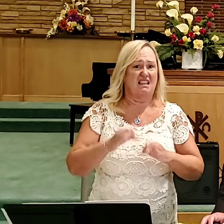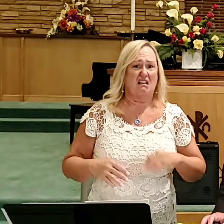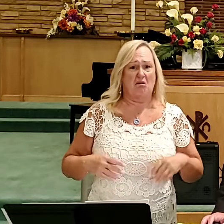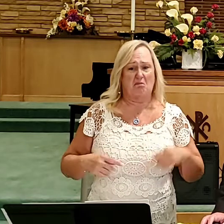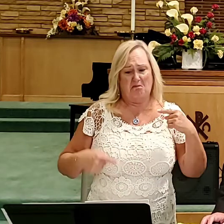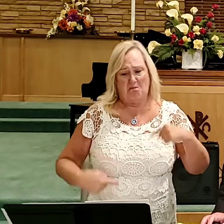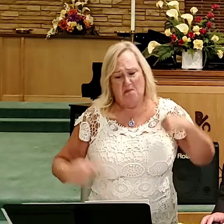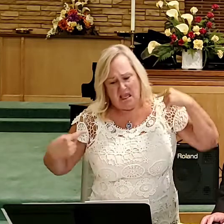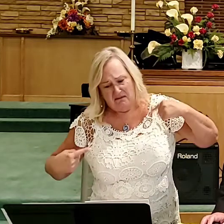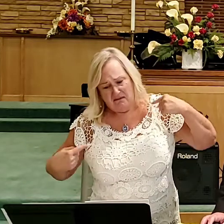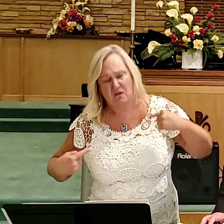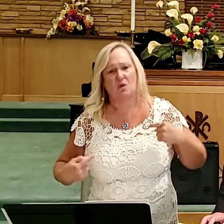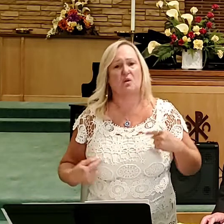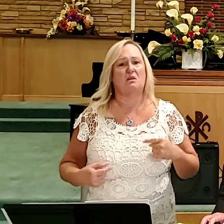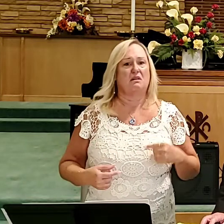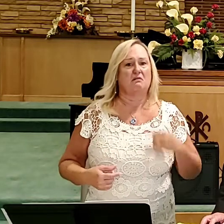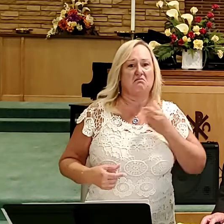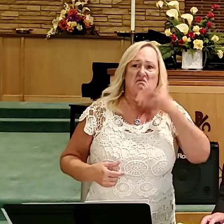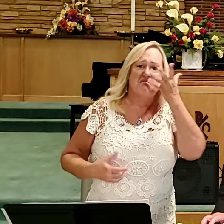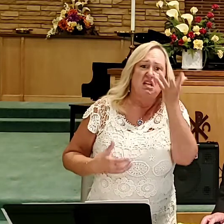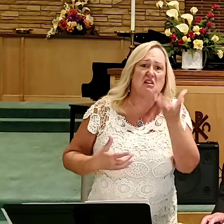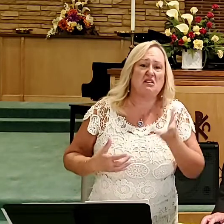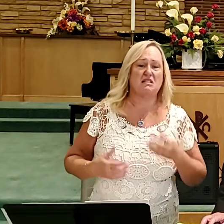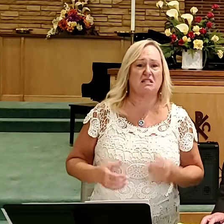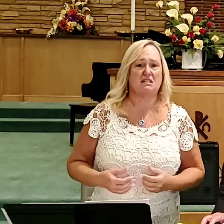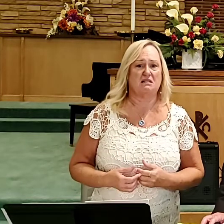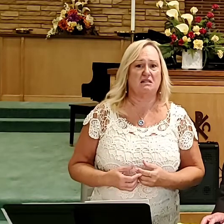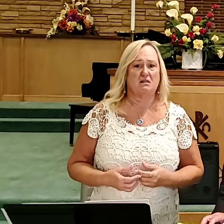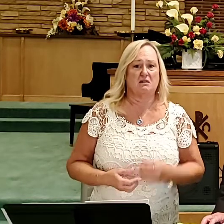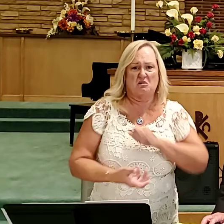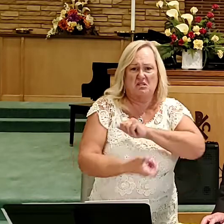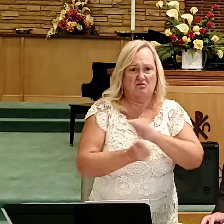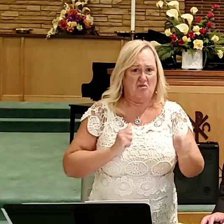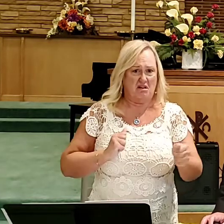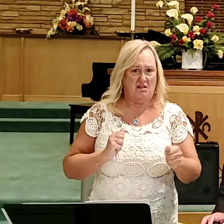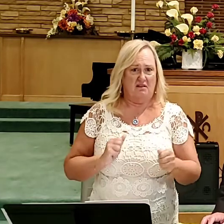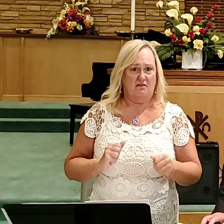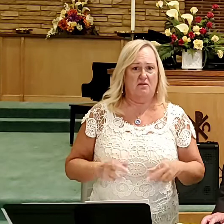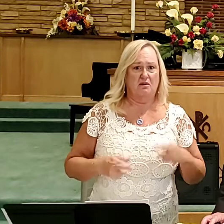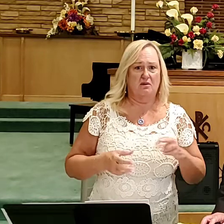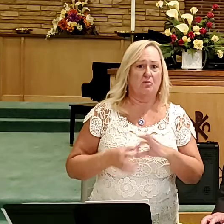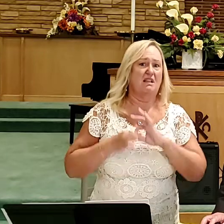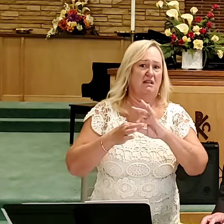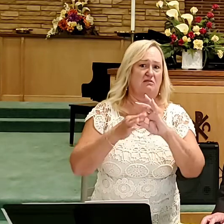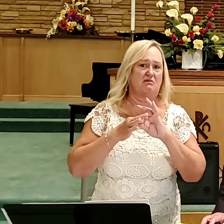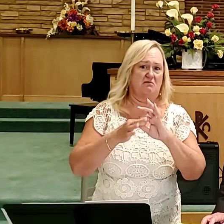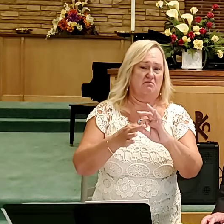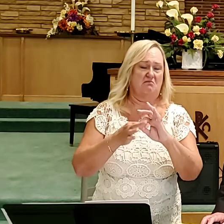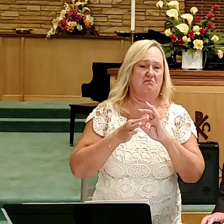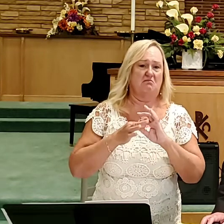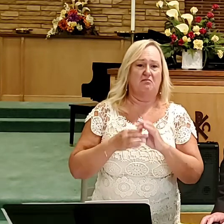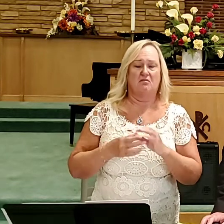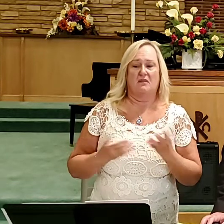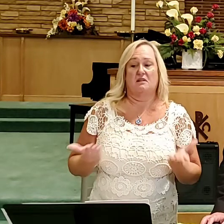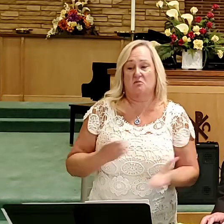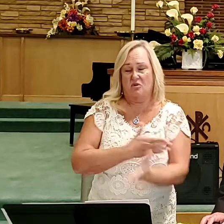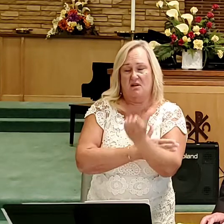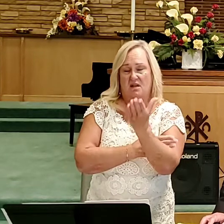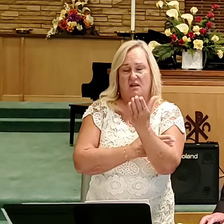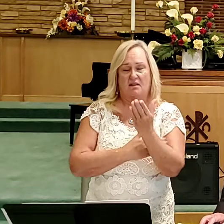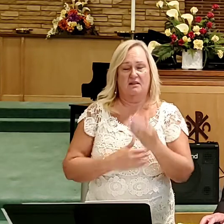painful, embarrassing, or destructive to a relationship. This